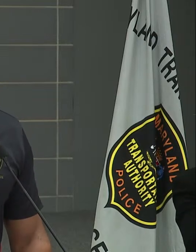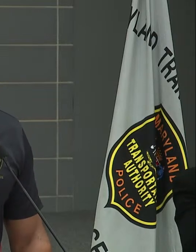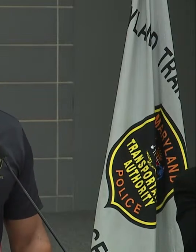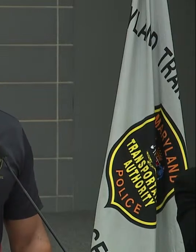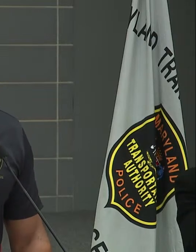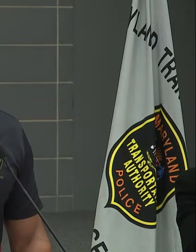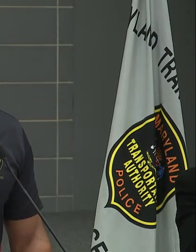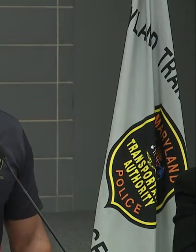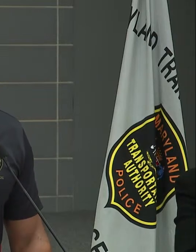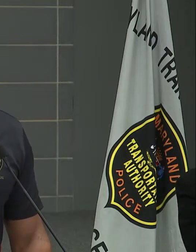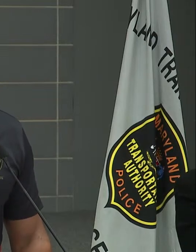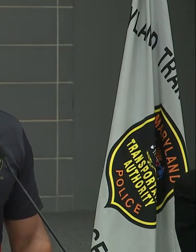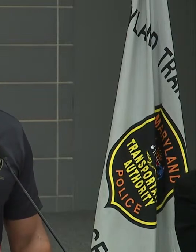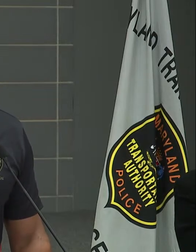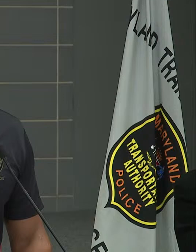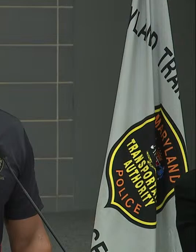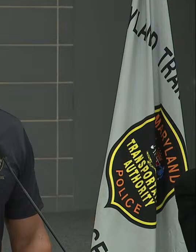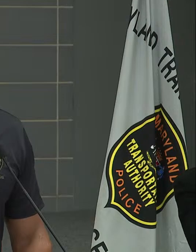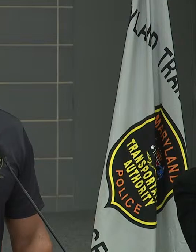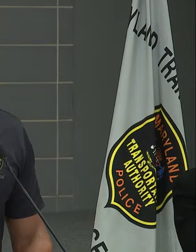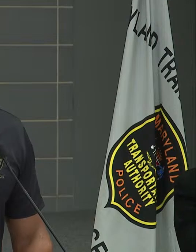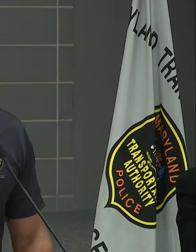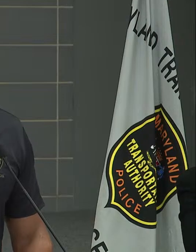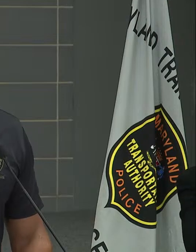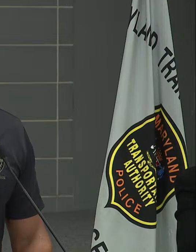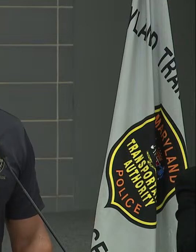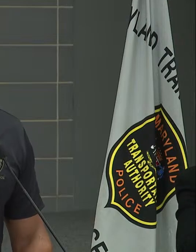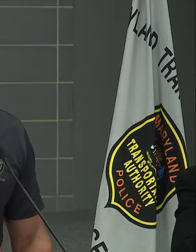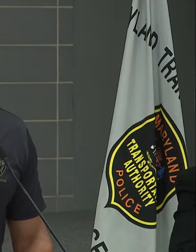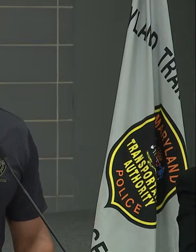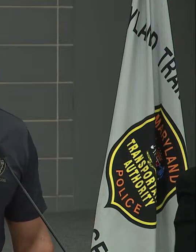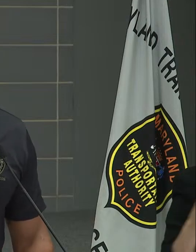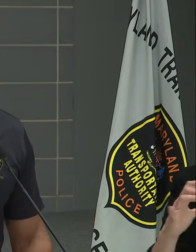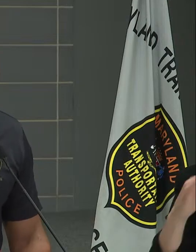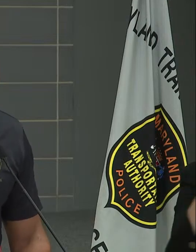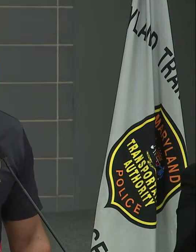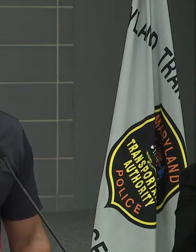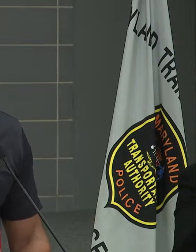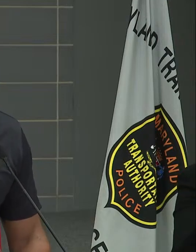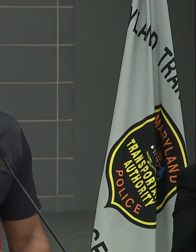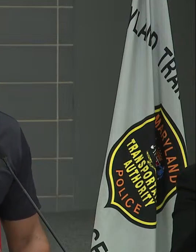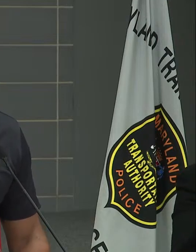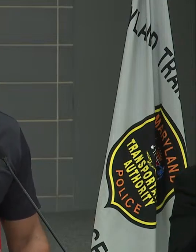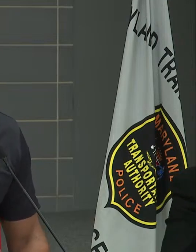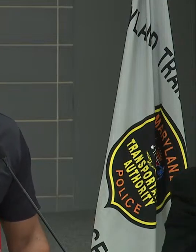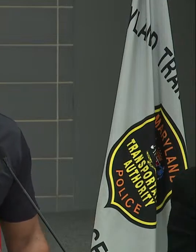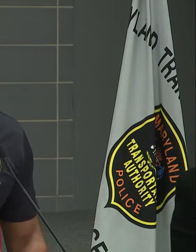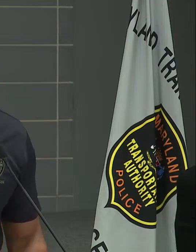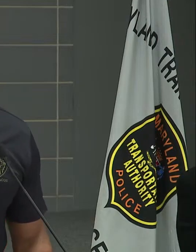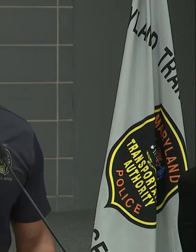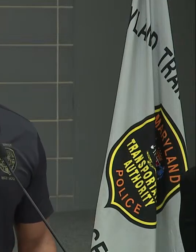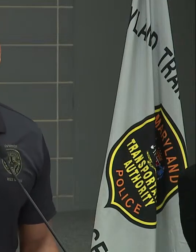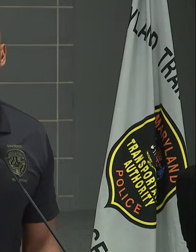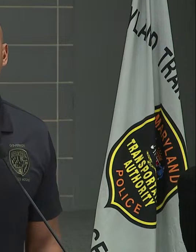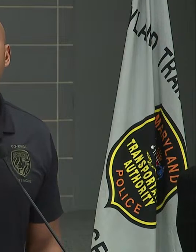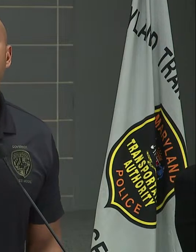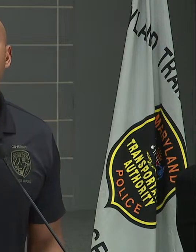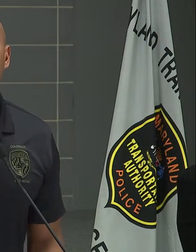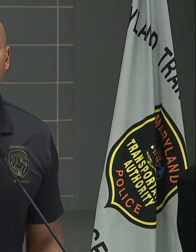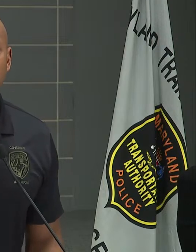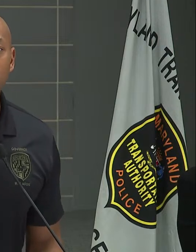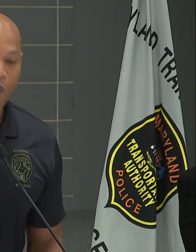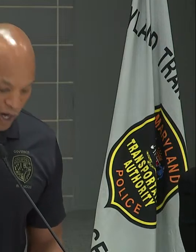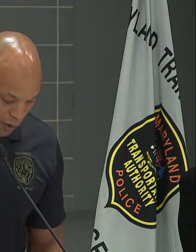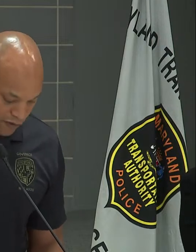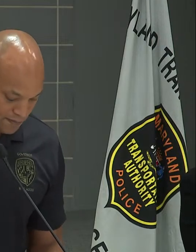to rebuild this bridge, and we're going to do it together. So in a few moments,